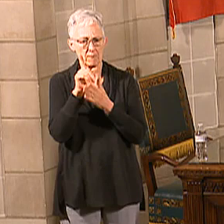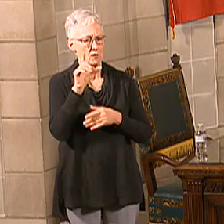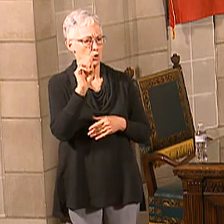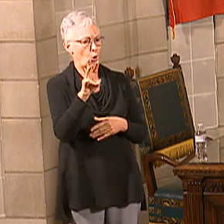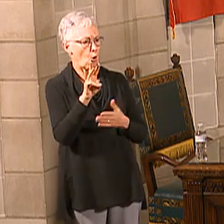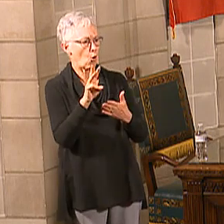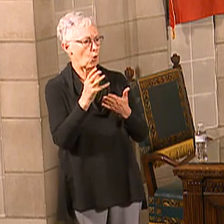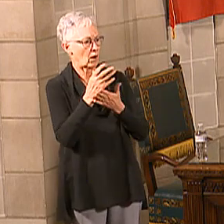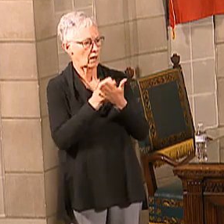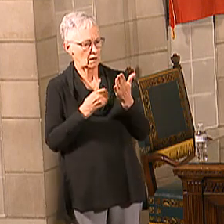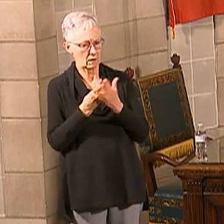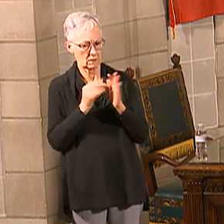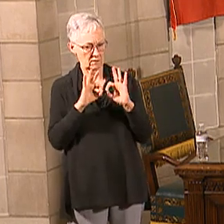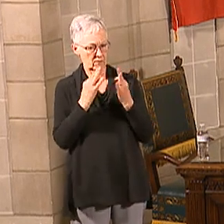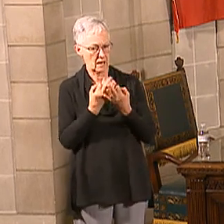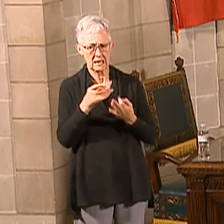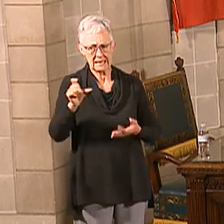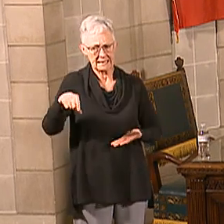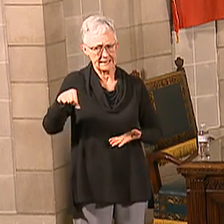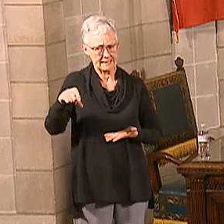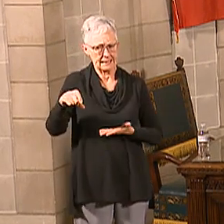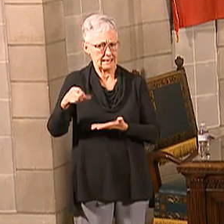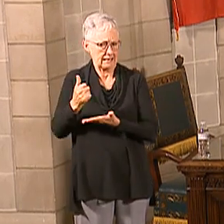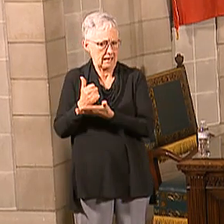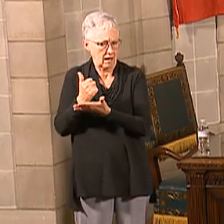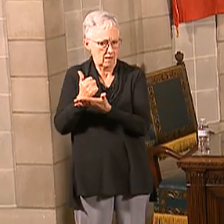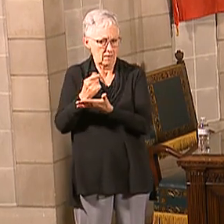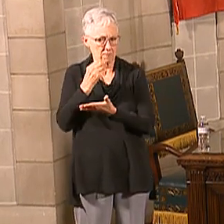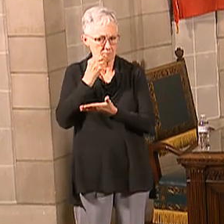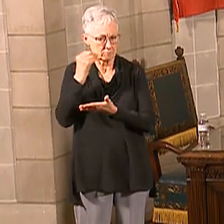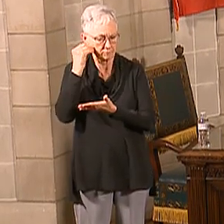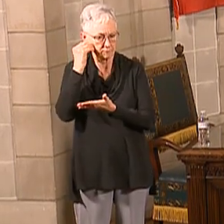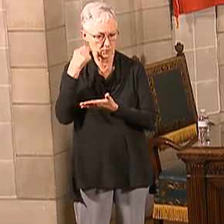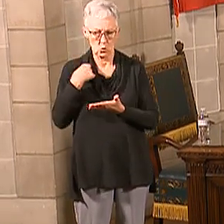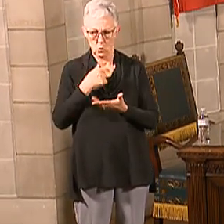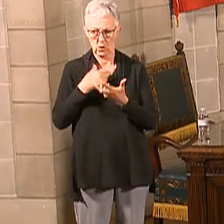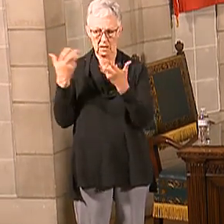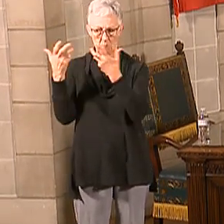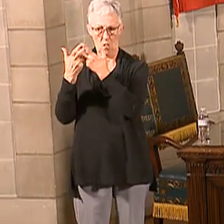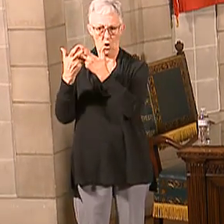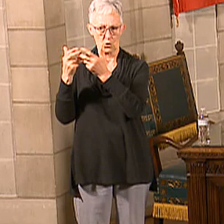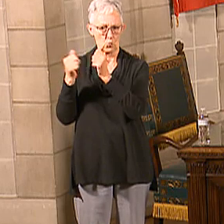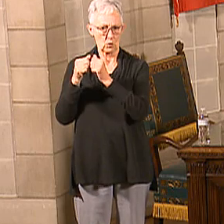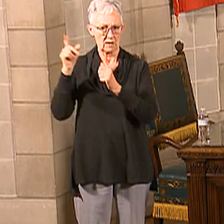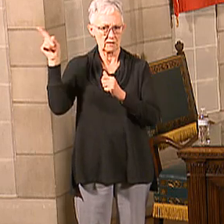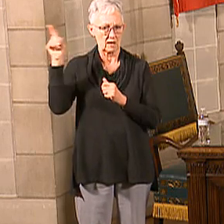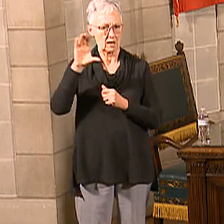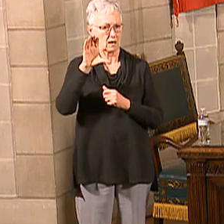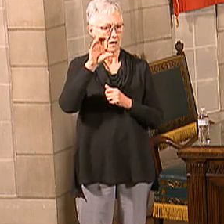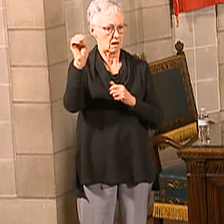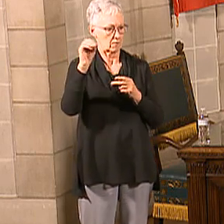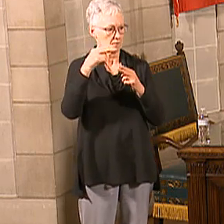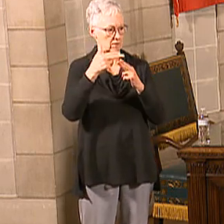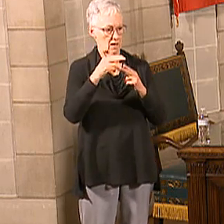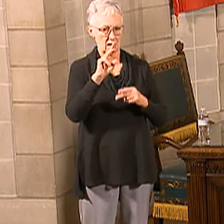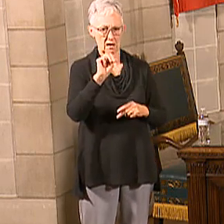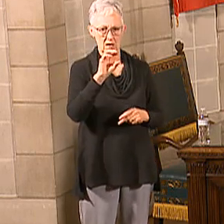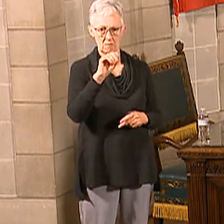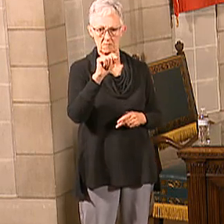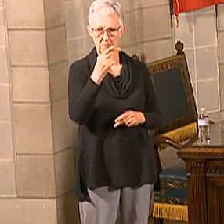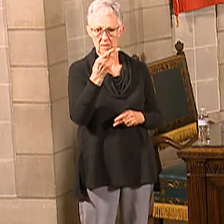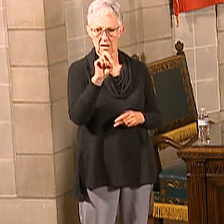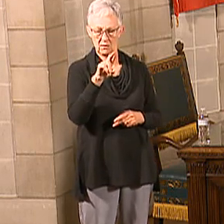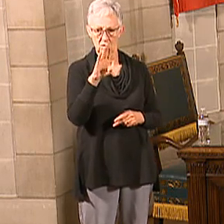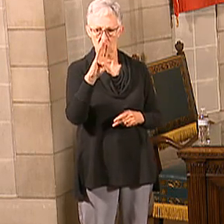families who are now studying at home. We're partnering with Motherboard to procure computers to refurbish for students in need.